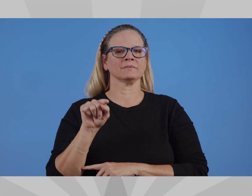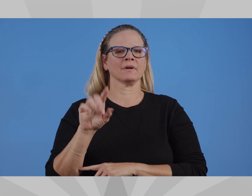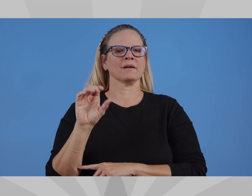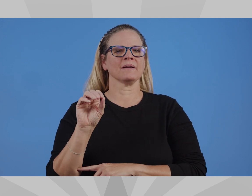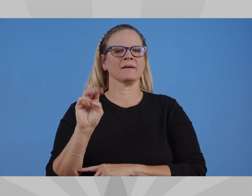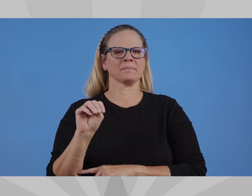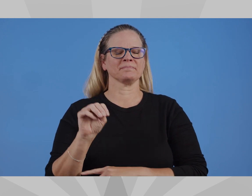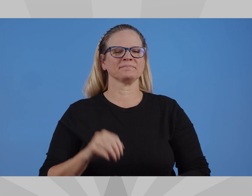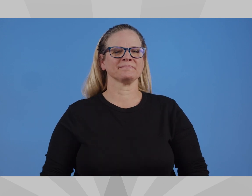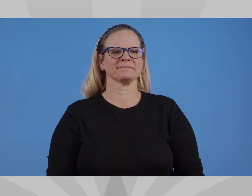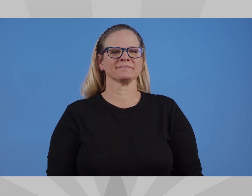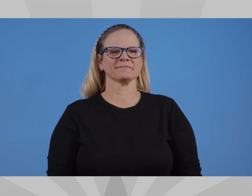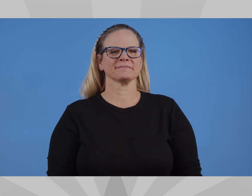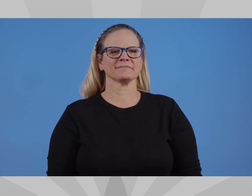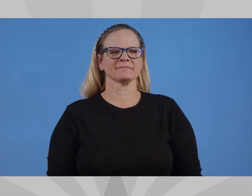ruizforaz.com.